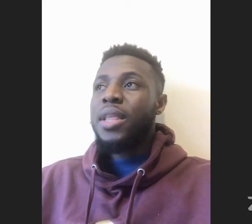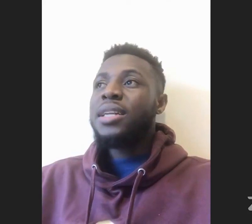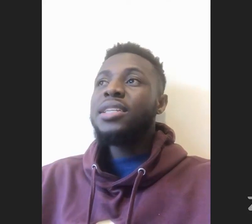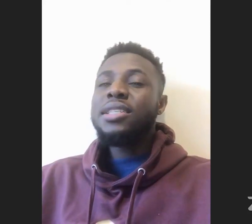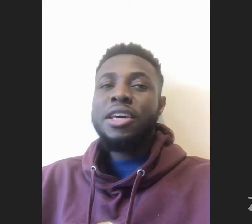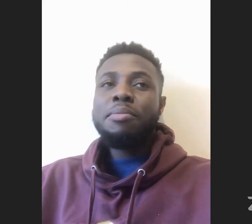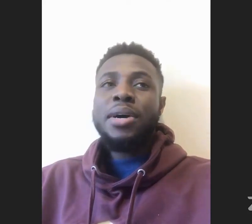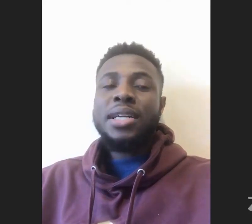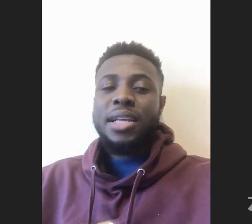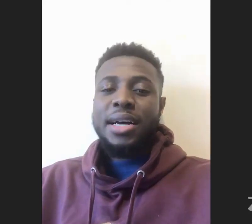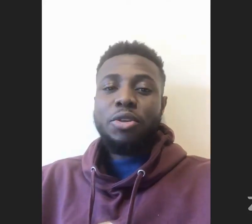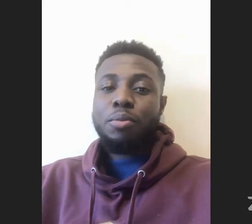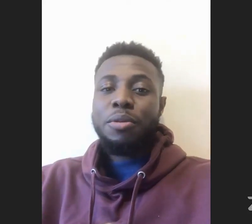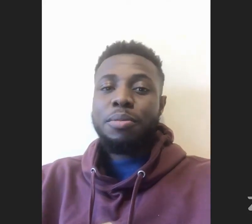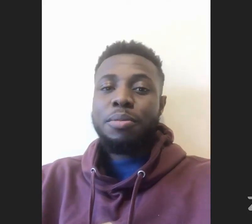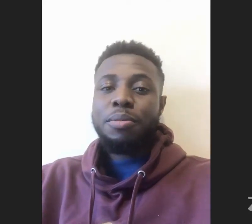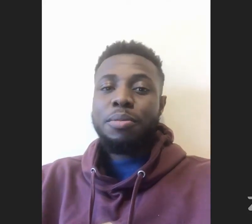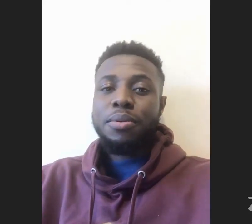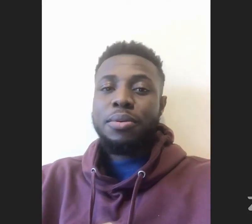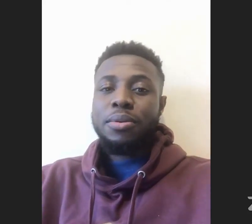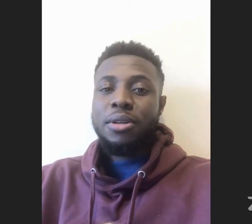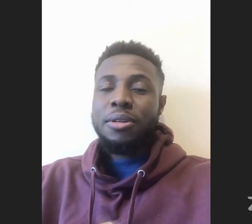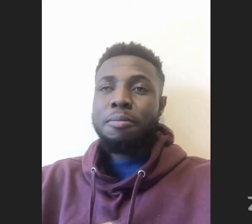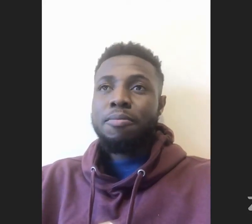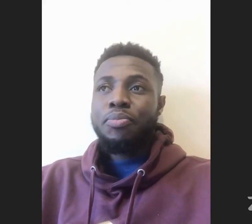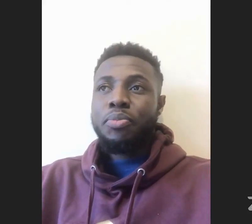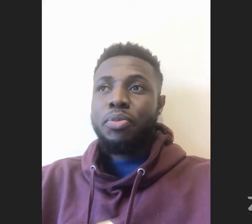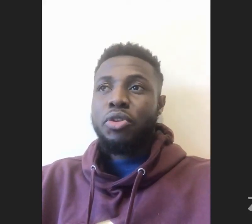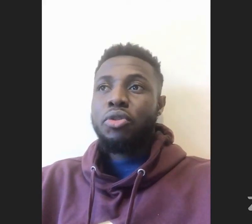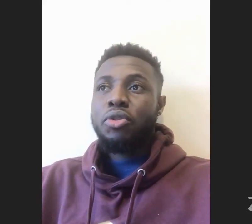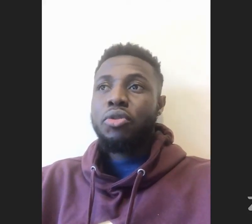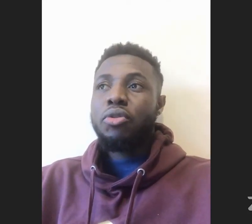did. And this is the impact that it had on people.